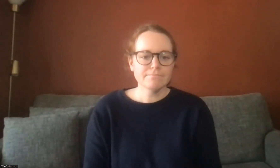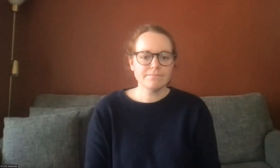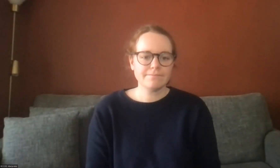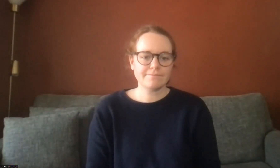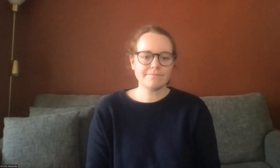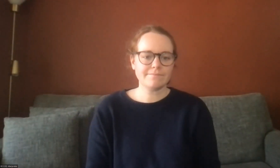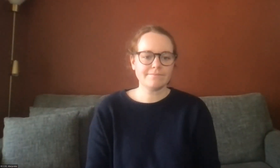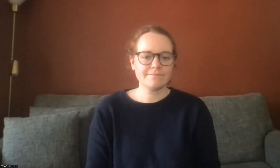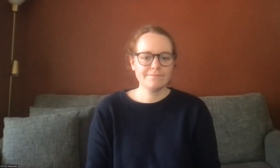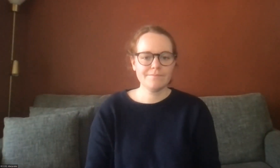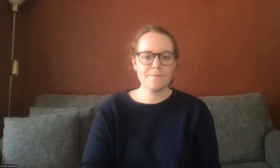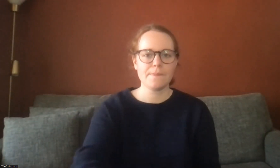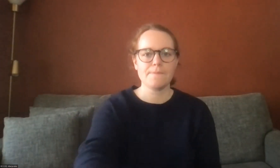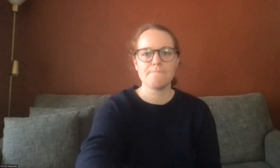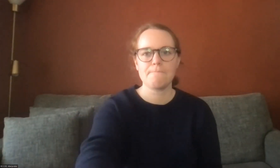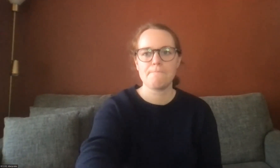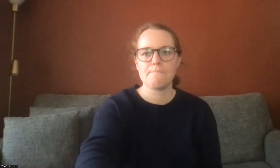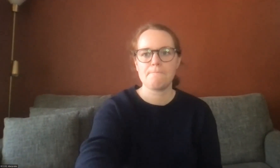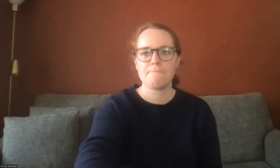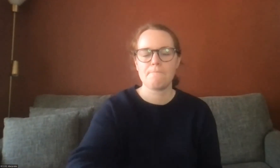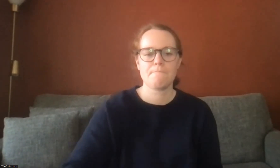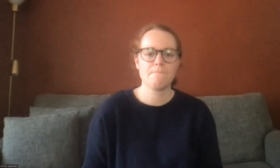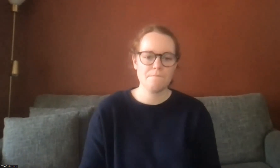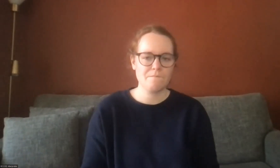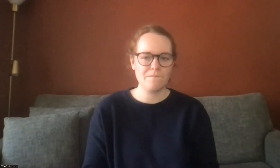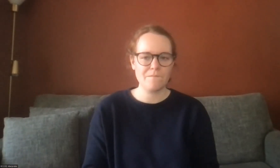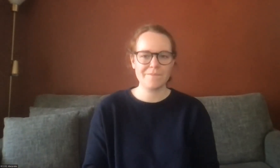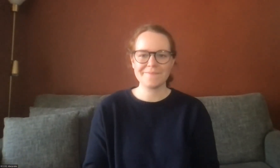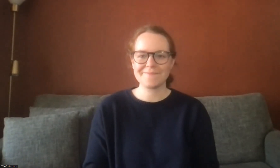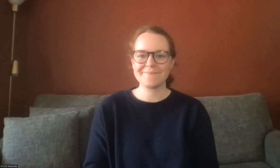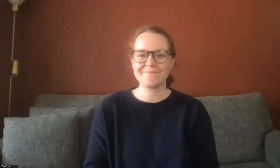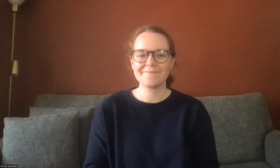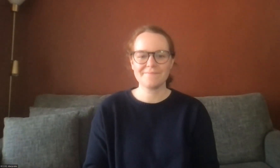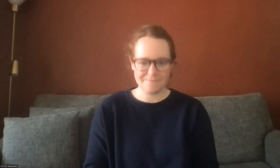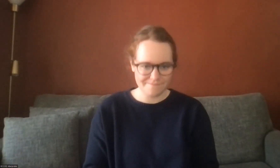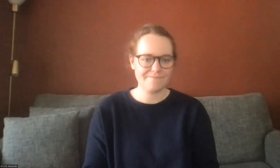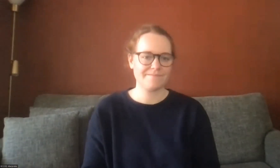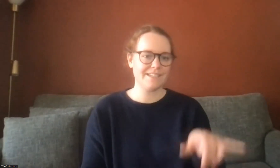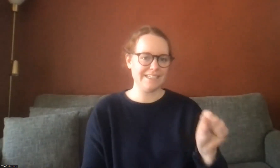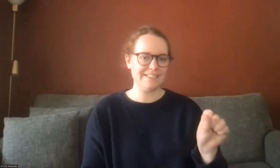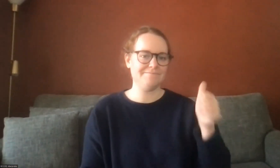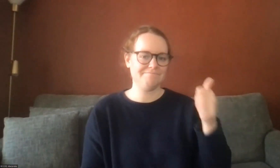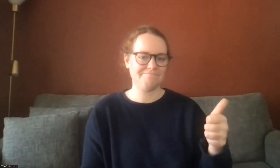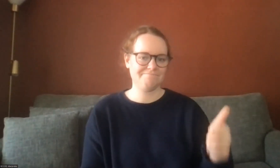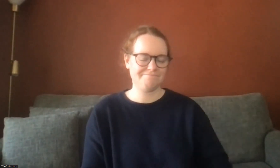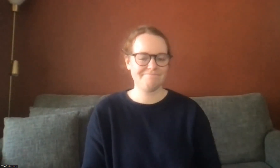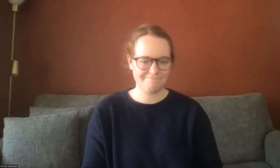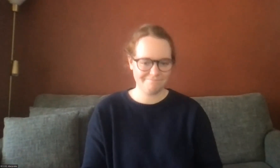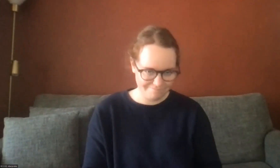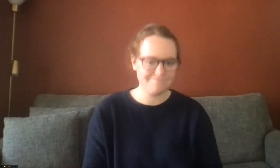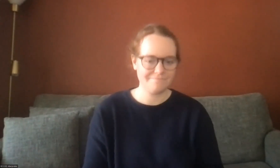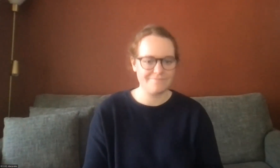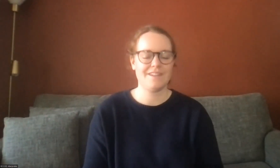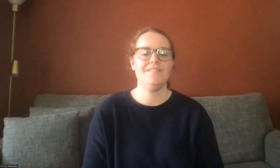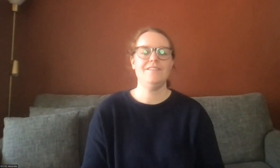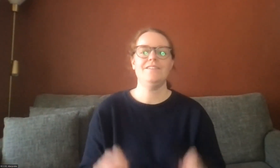Yes. Perfect. So about